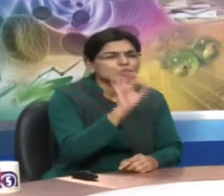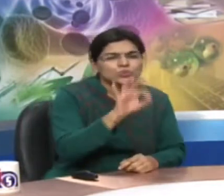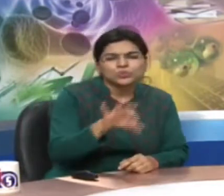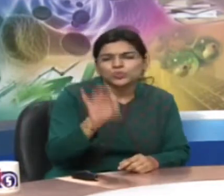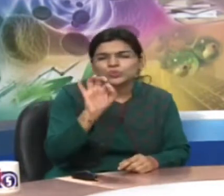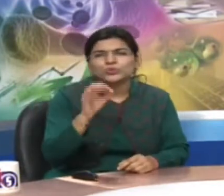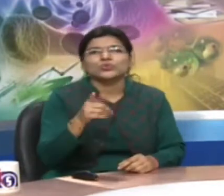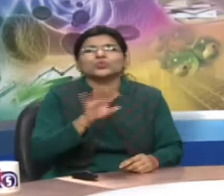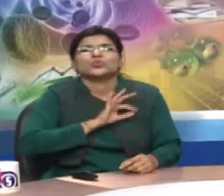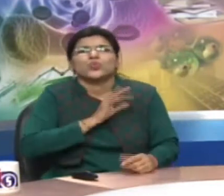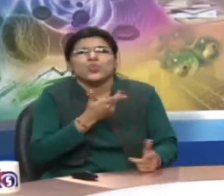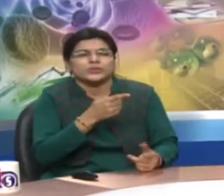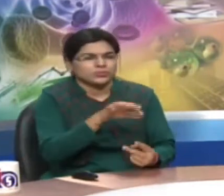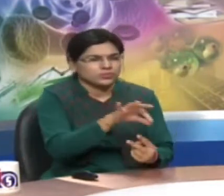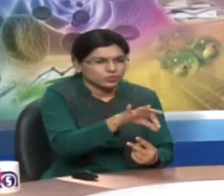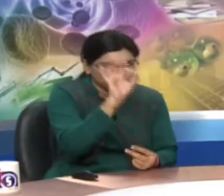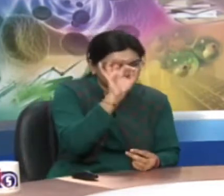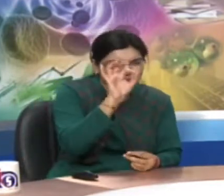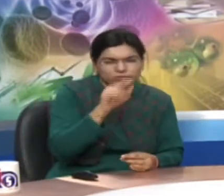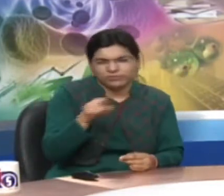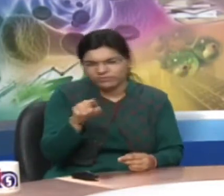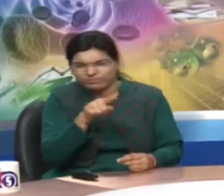or different objects.